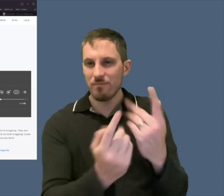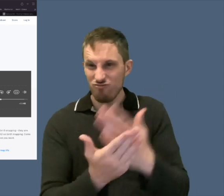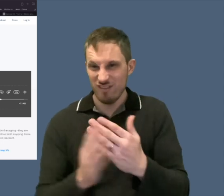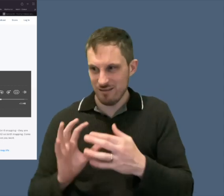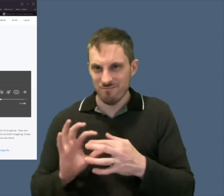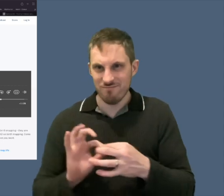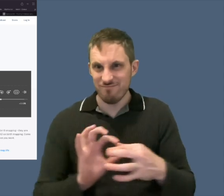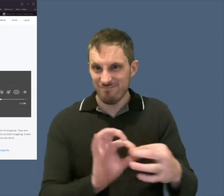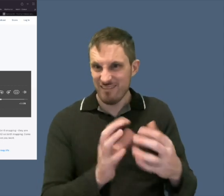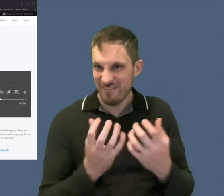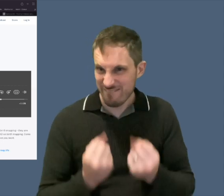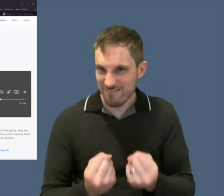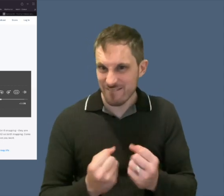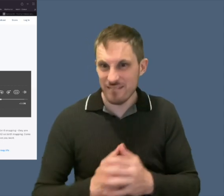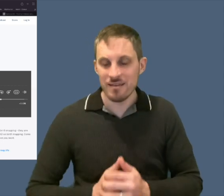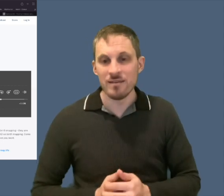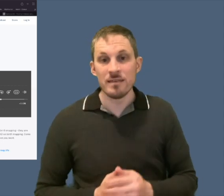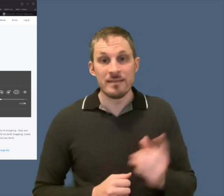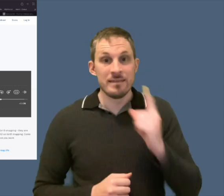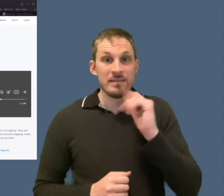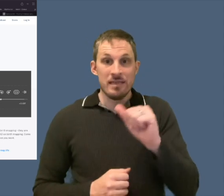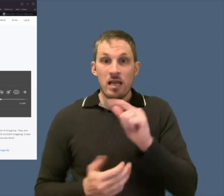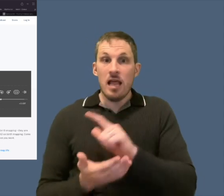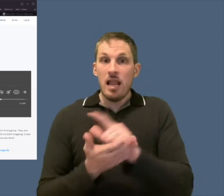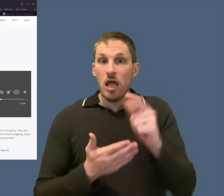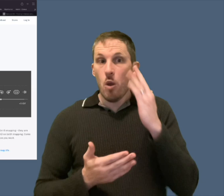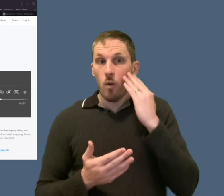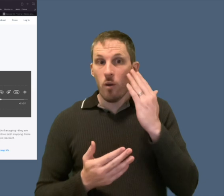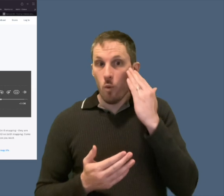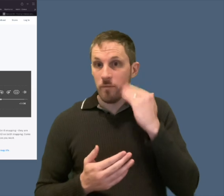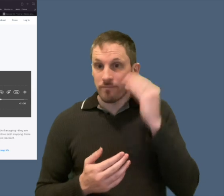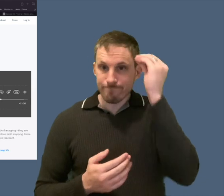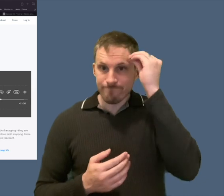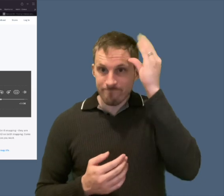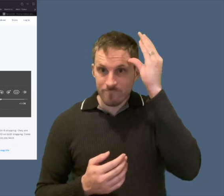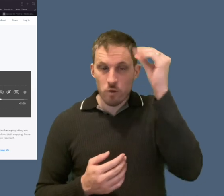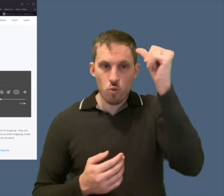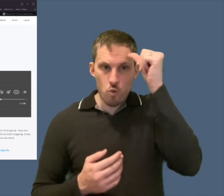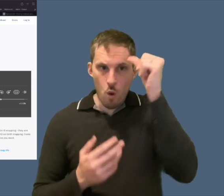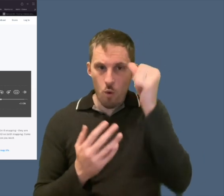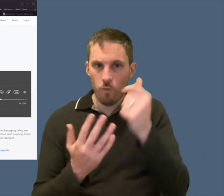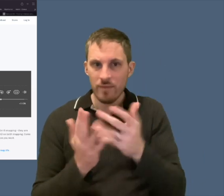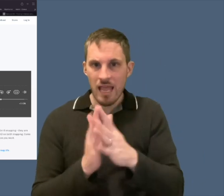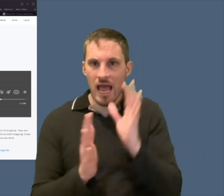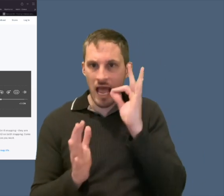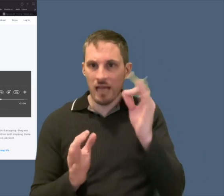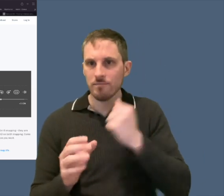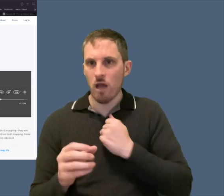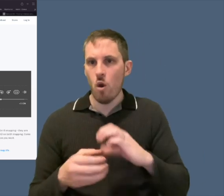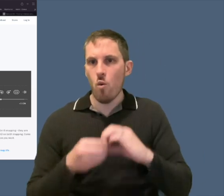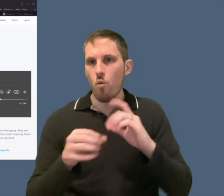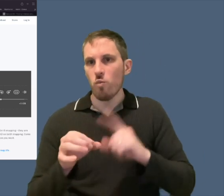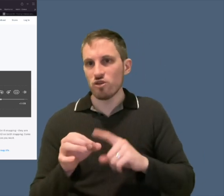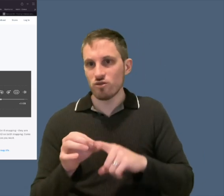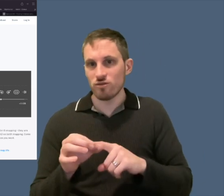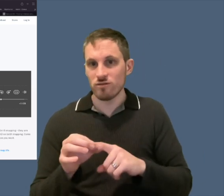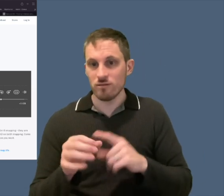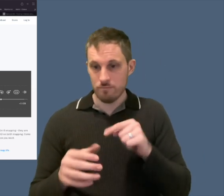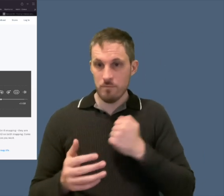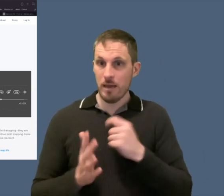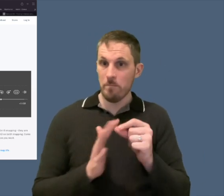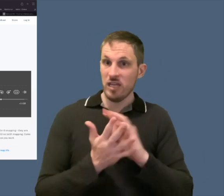And once women have got the means to ask their own questions, the question in the